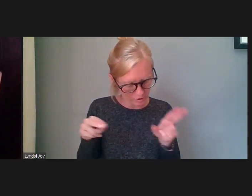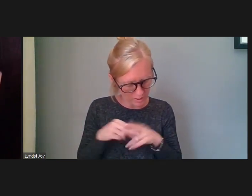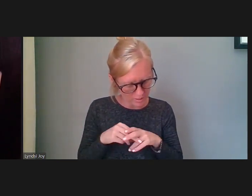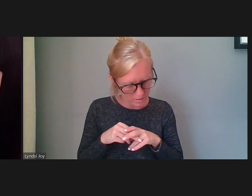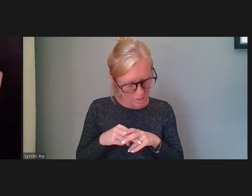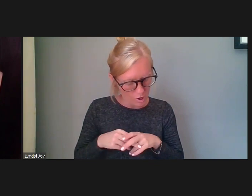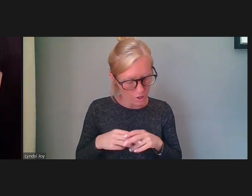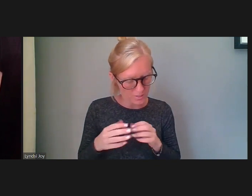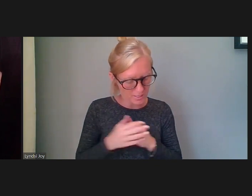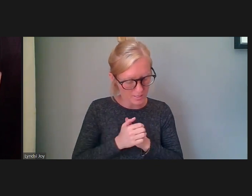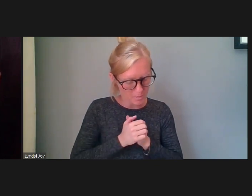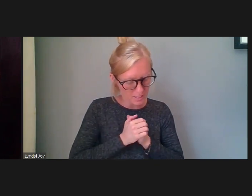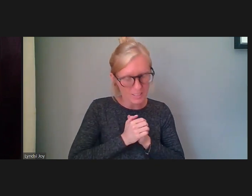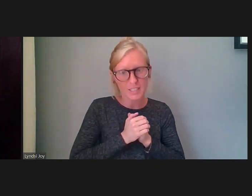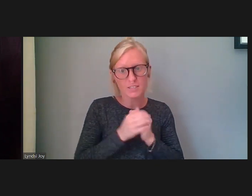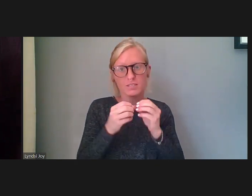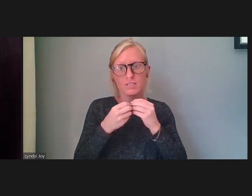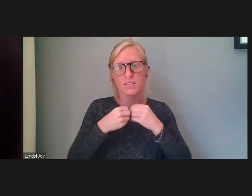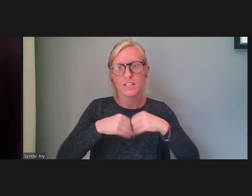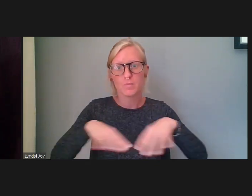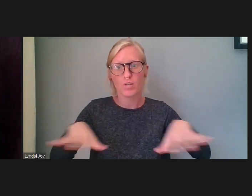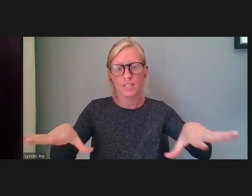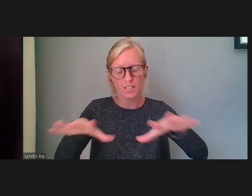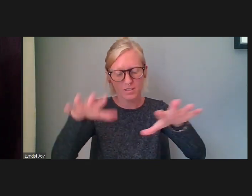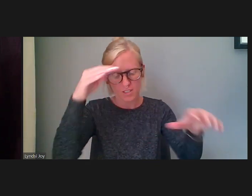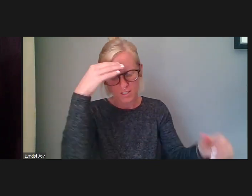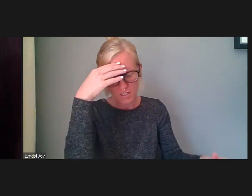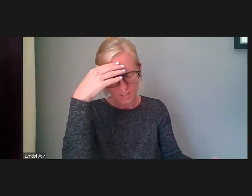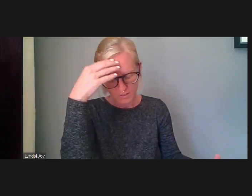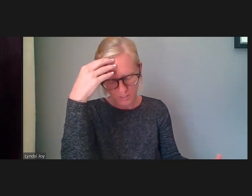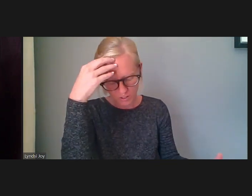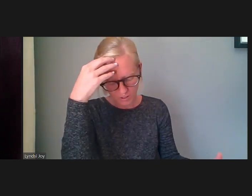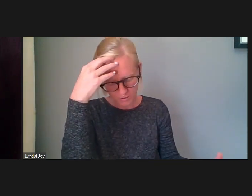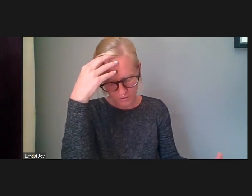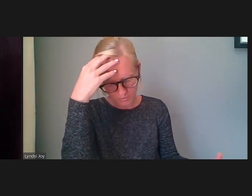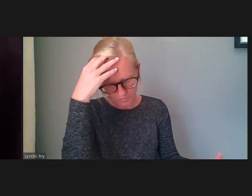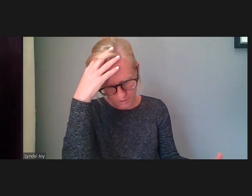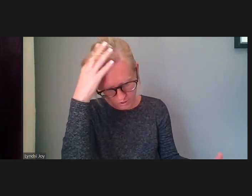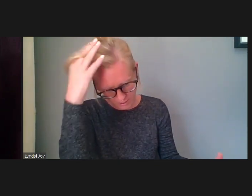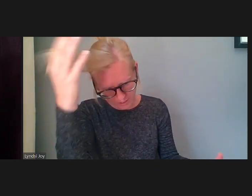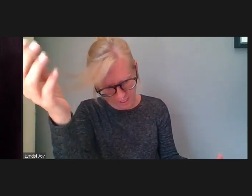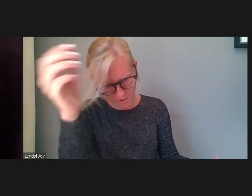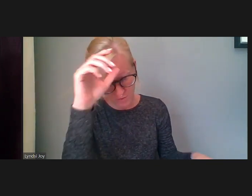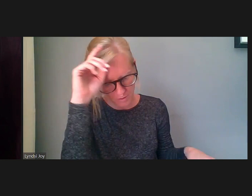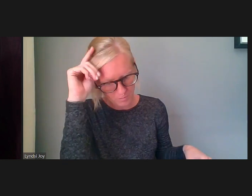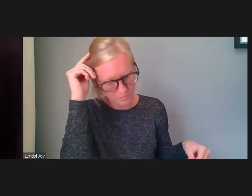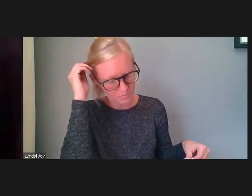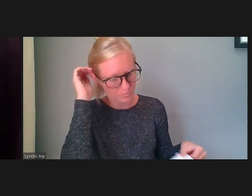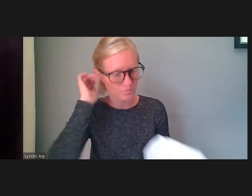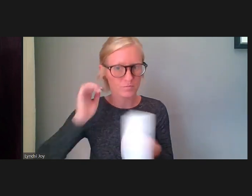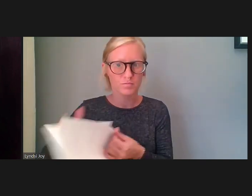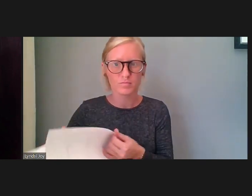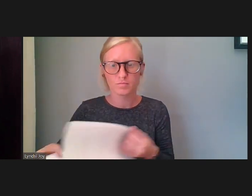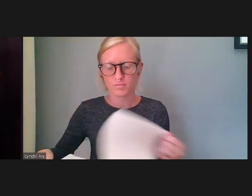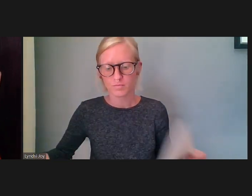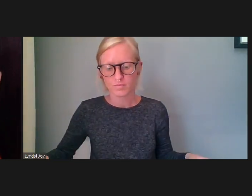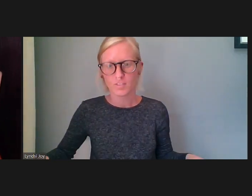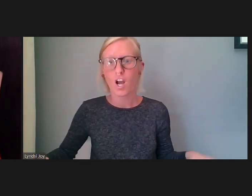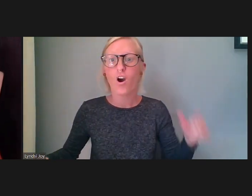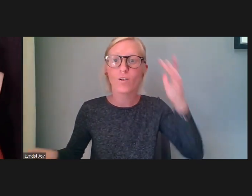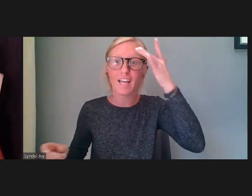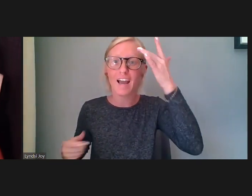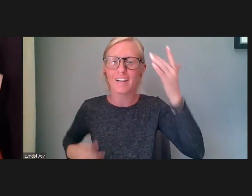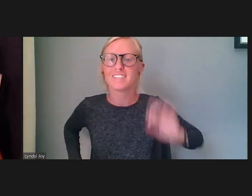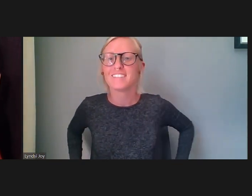like increase or disseminating, like spreading. Yeah, that one was good. There's like a lot of dementia. That's